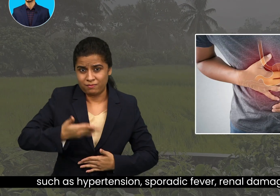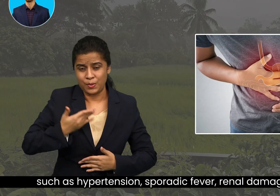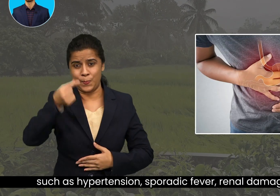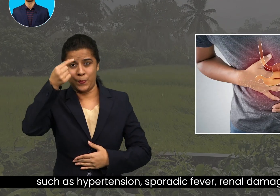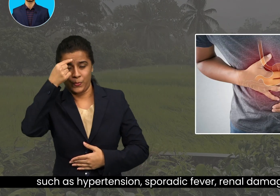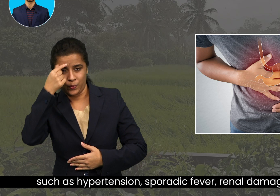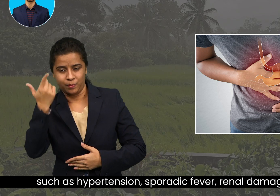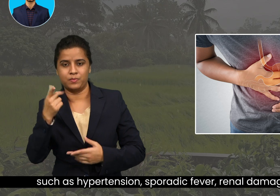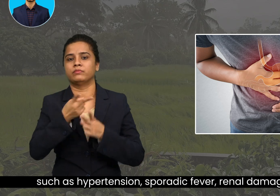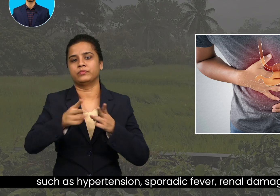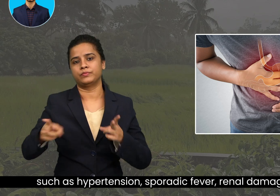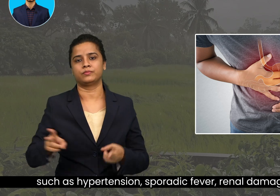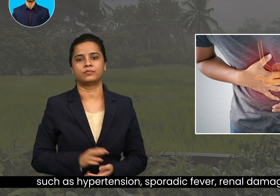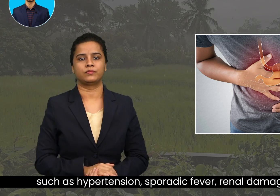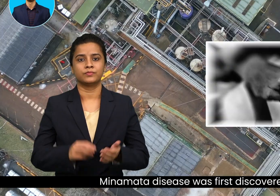etc.